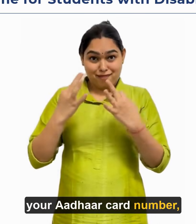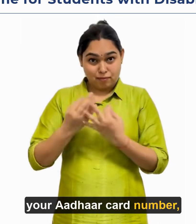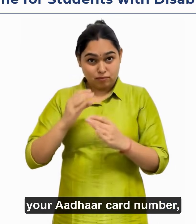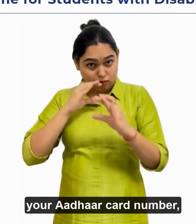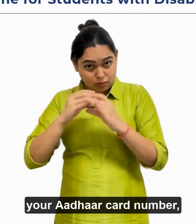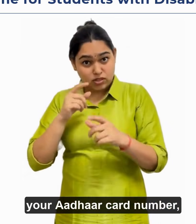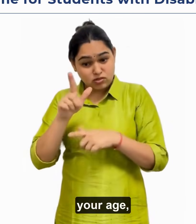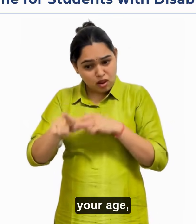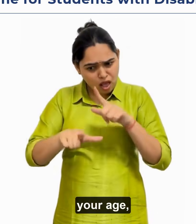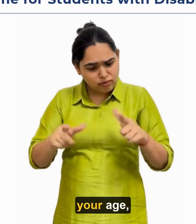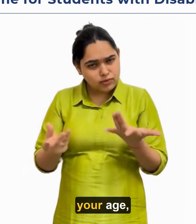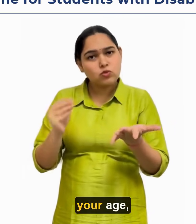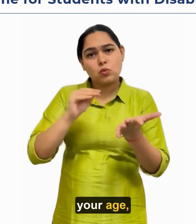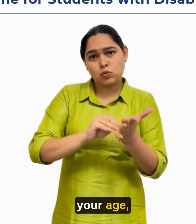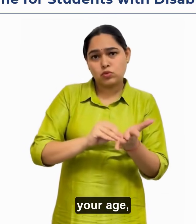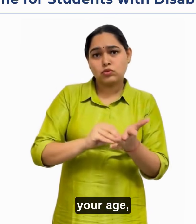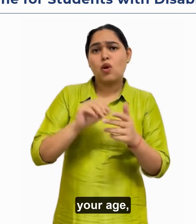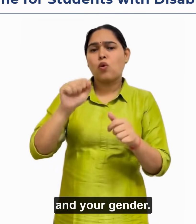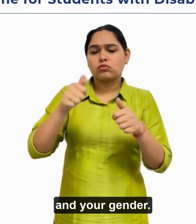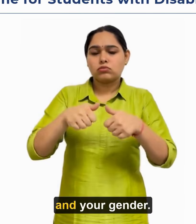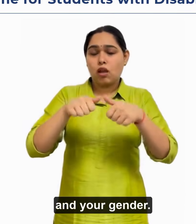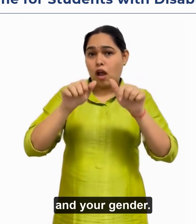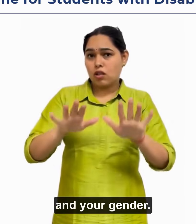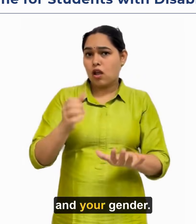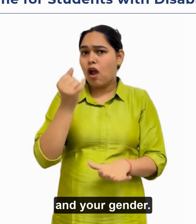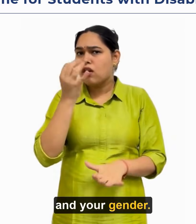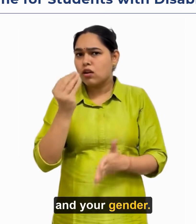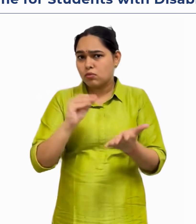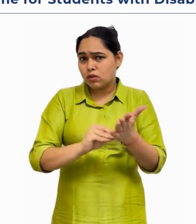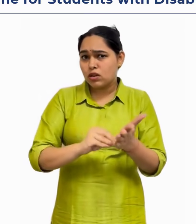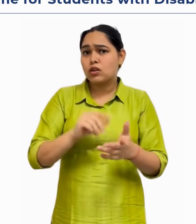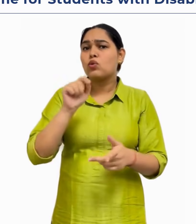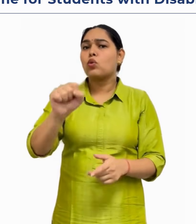number, your age, and your gender.